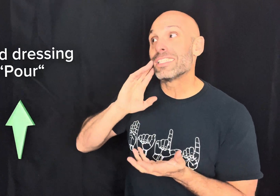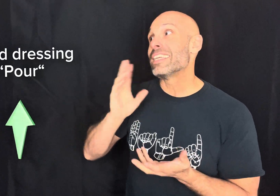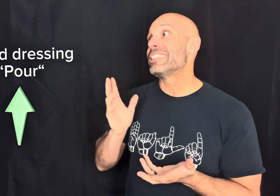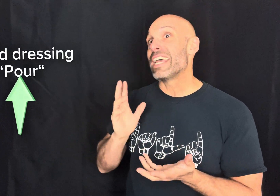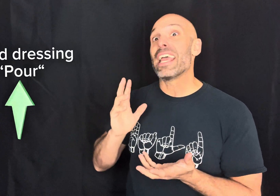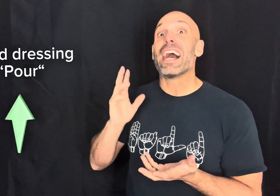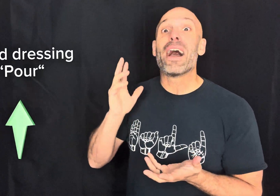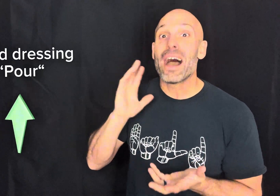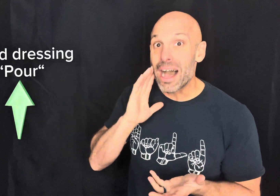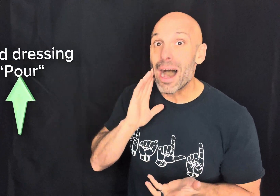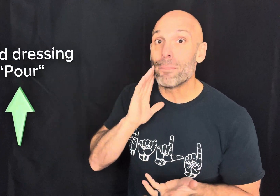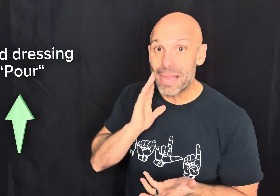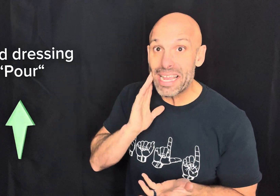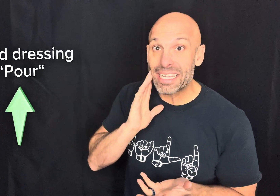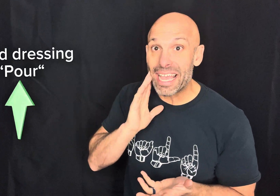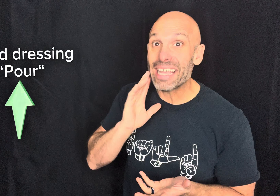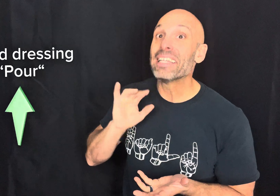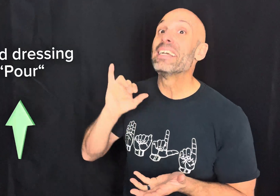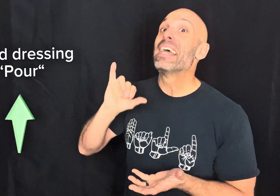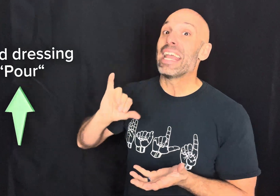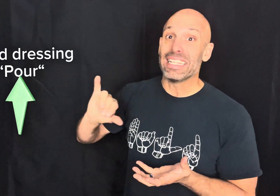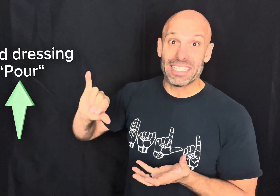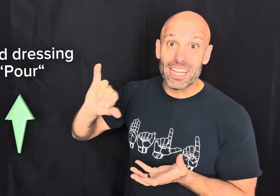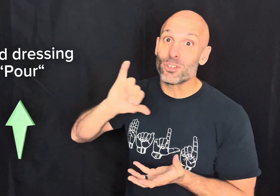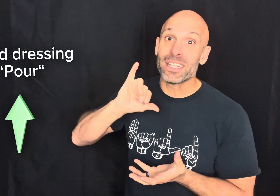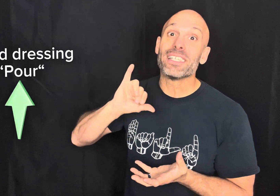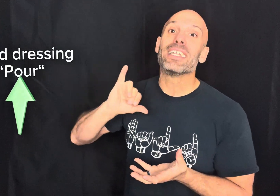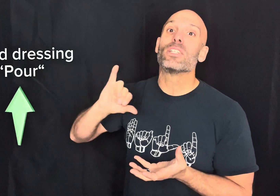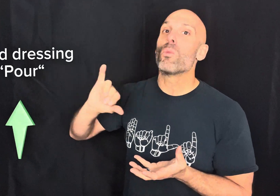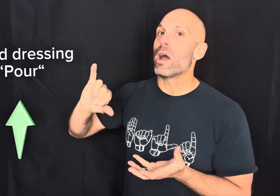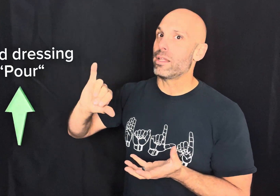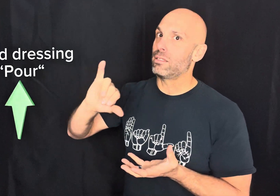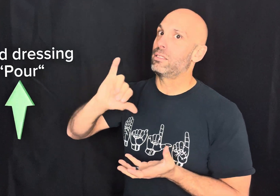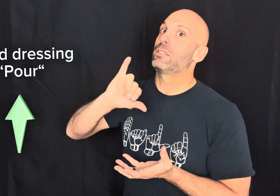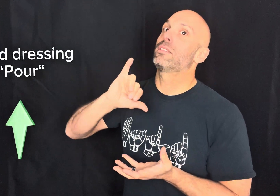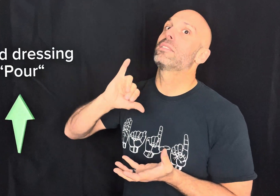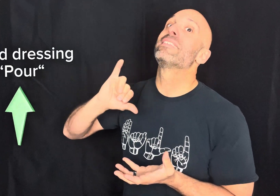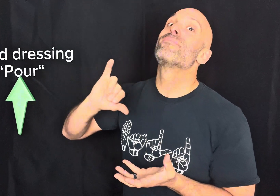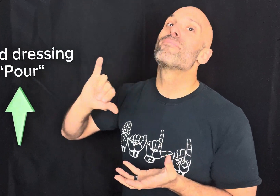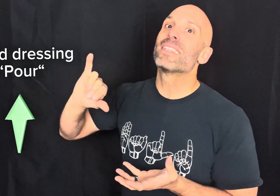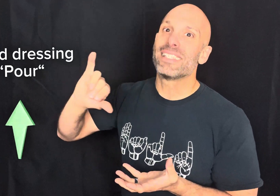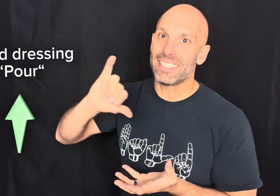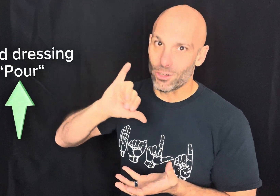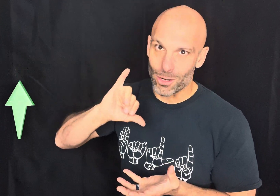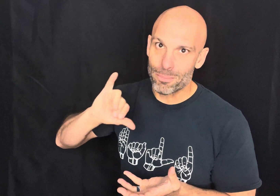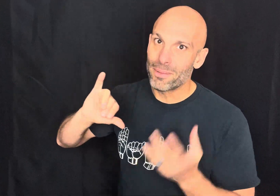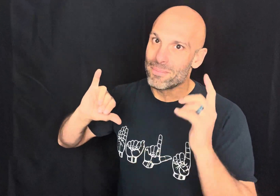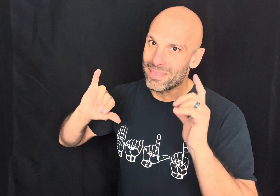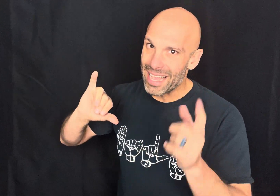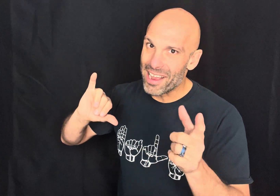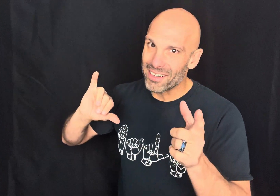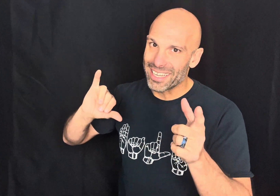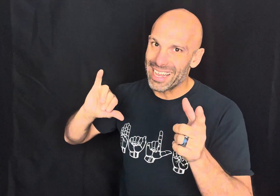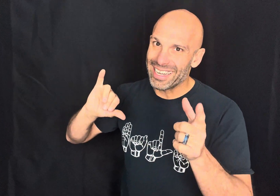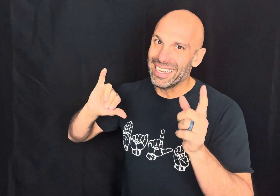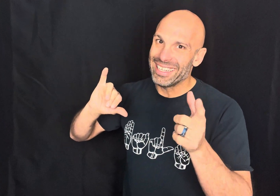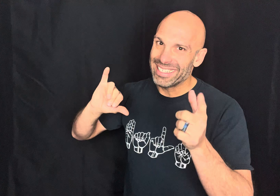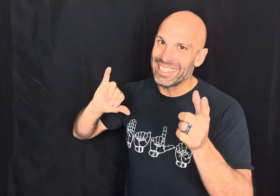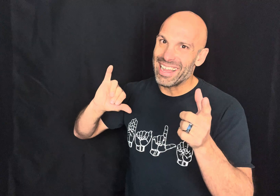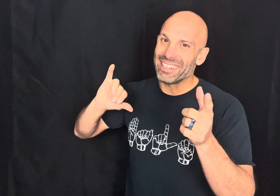let's say, a pancake, it's not dressing, it's what? Syrup. Now you're getting it. Now you're getting